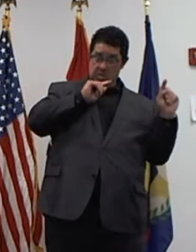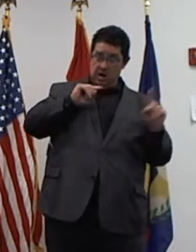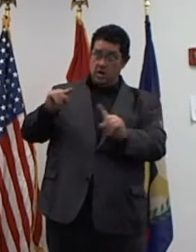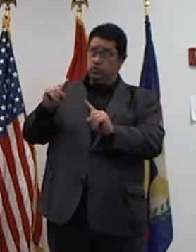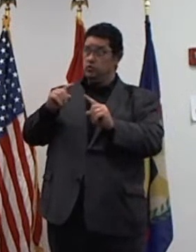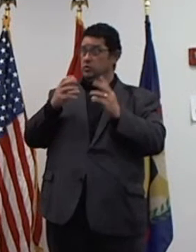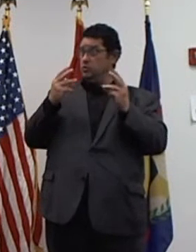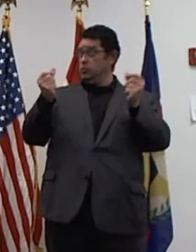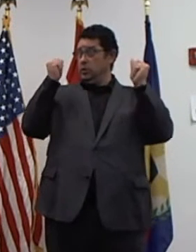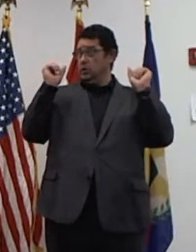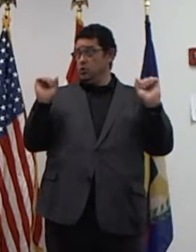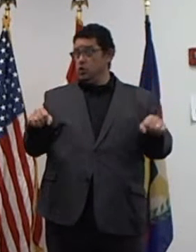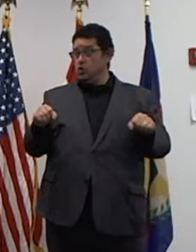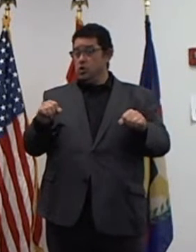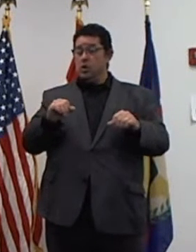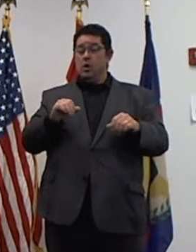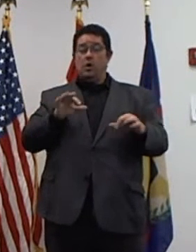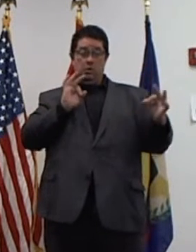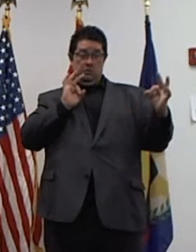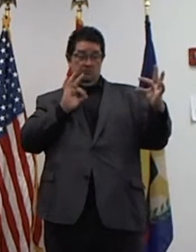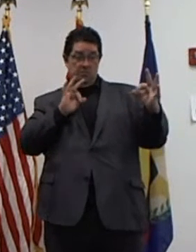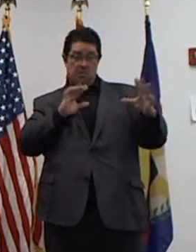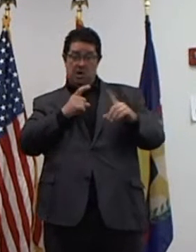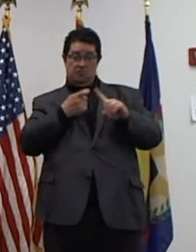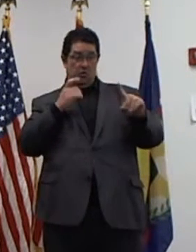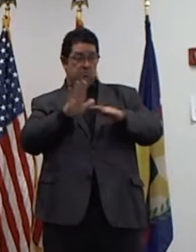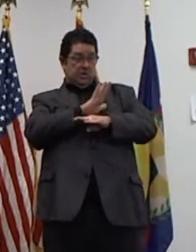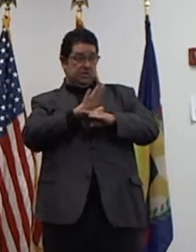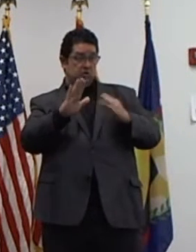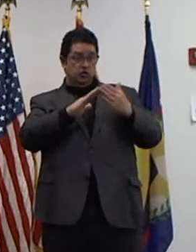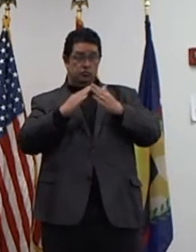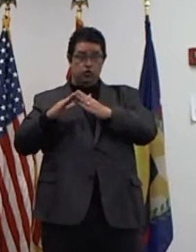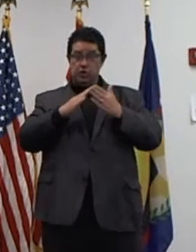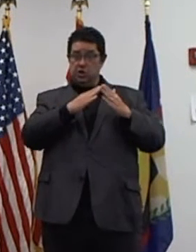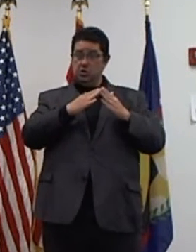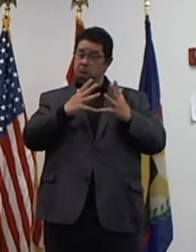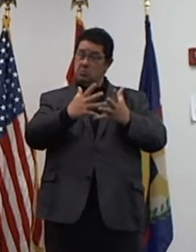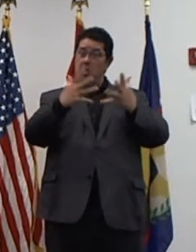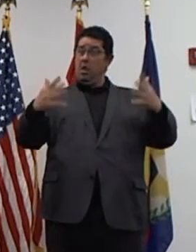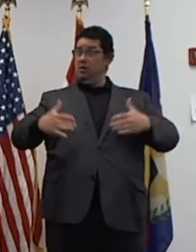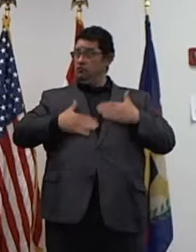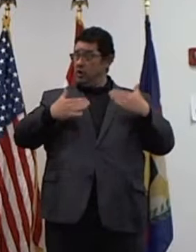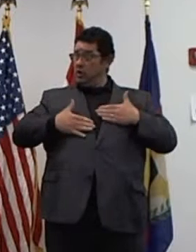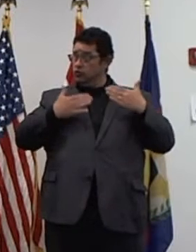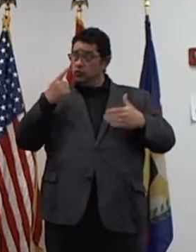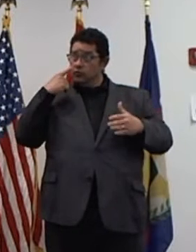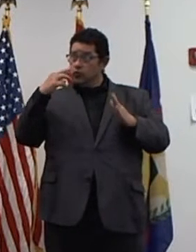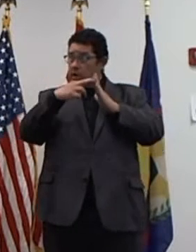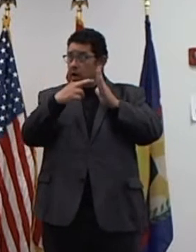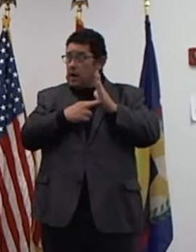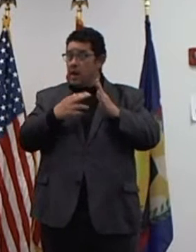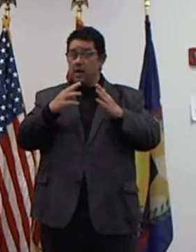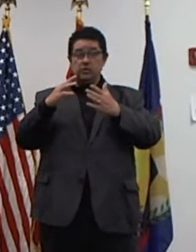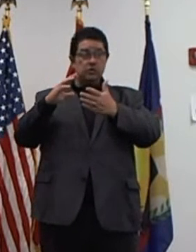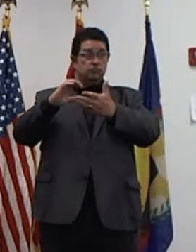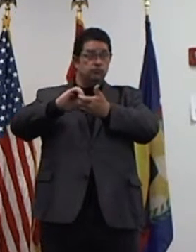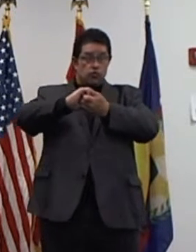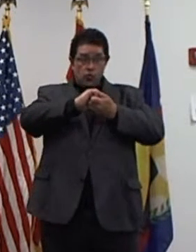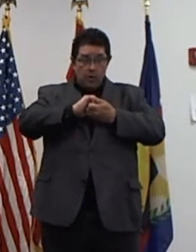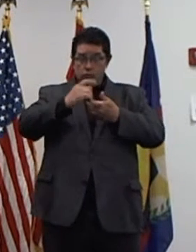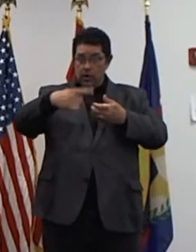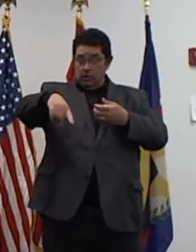could. But the feedback from our business community is a lot of gratitude for those guidelines and for the cooperation they